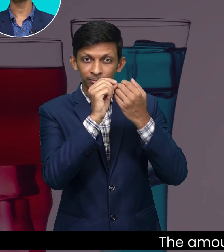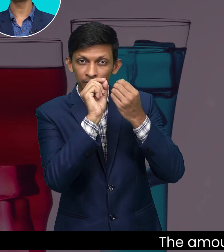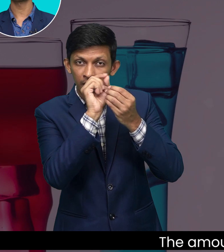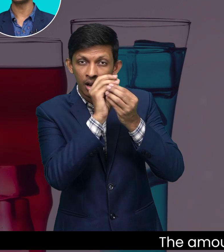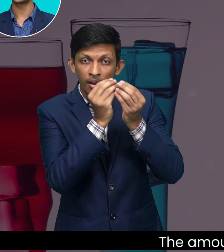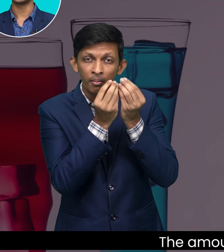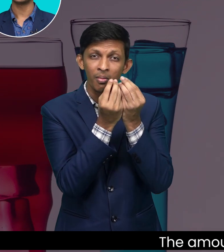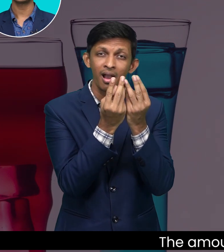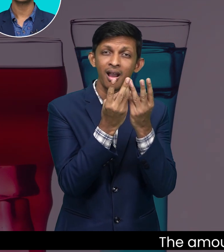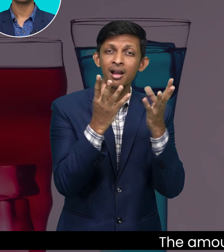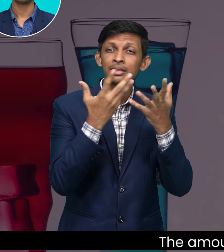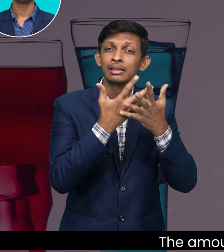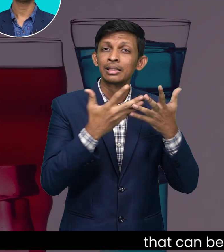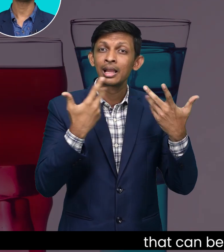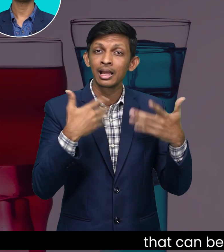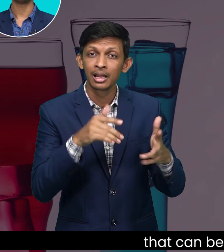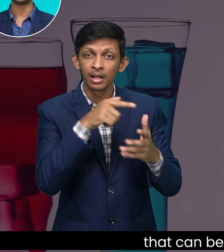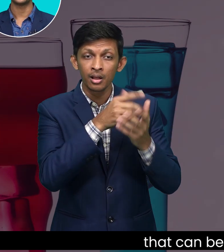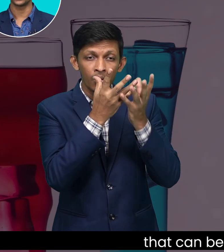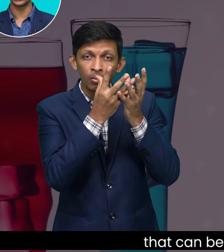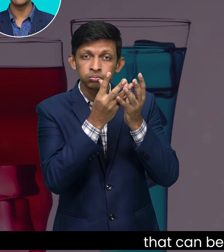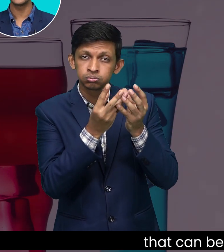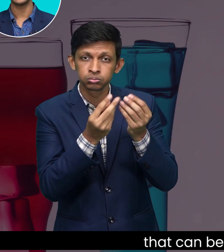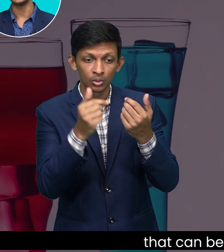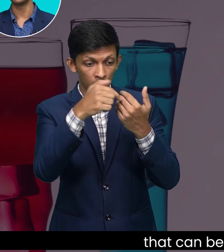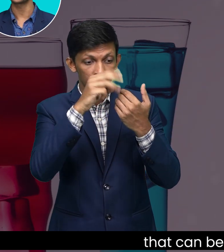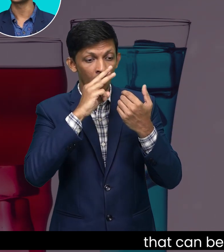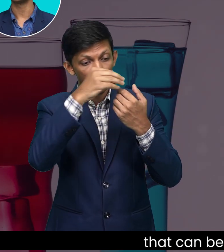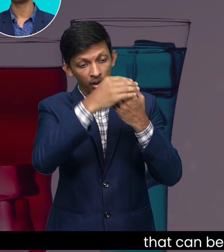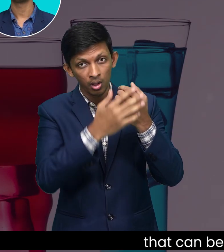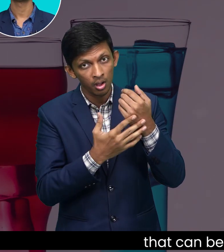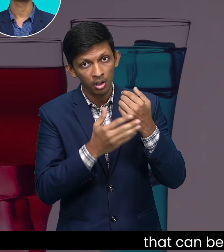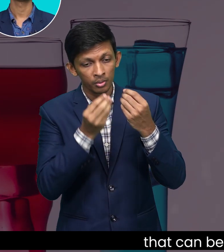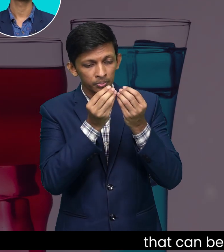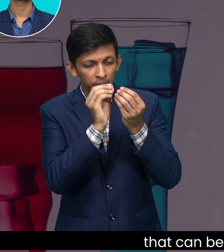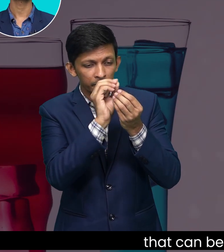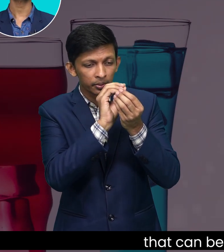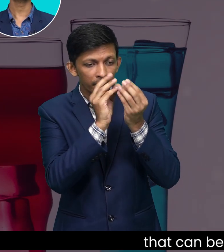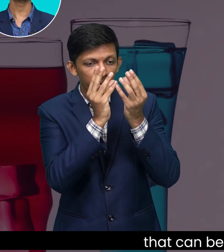the amount of substance that can be dissolved in water,